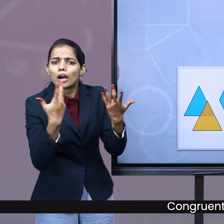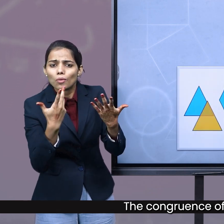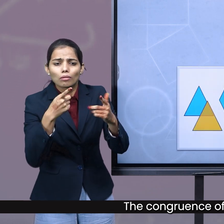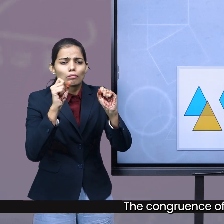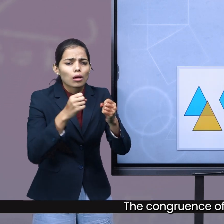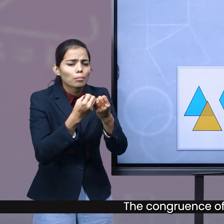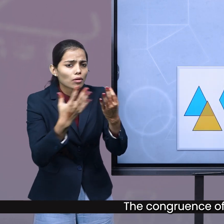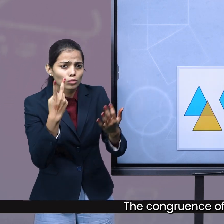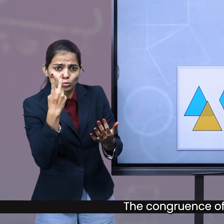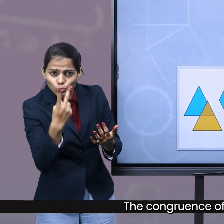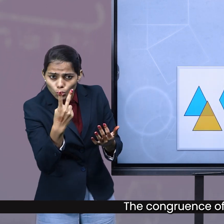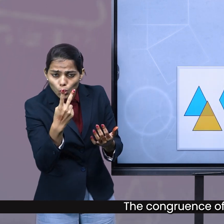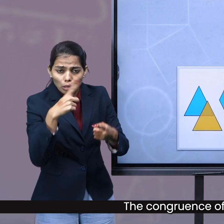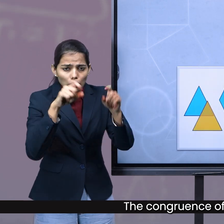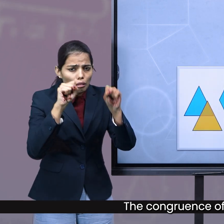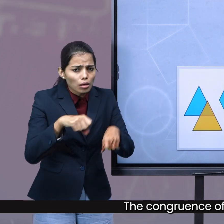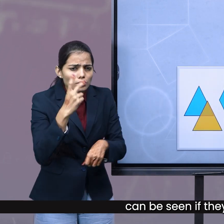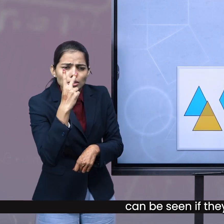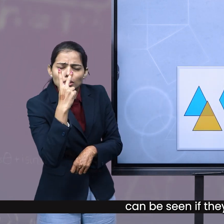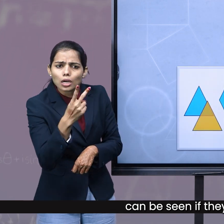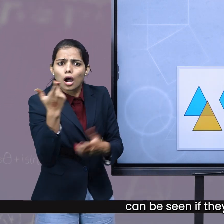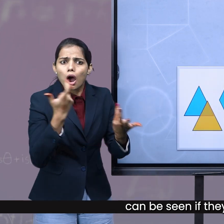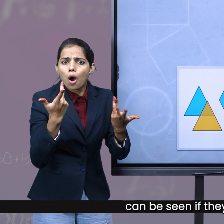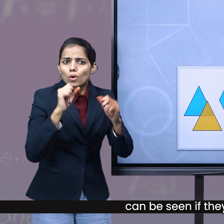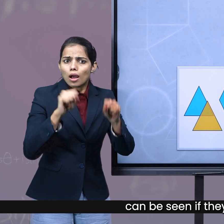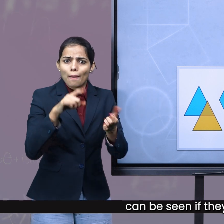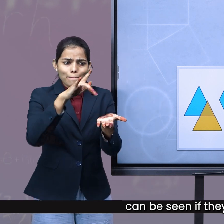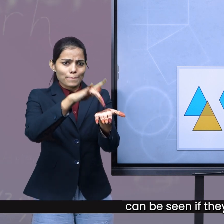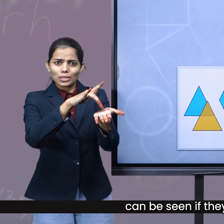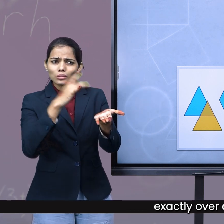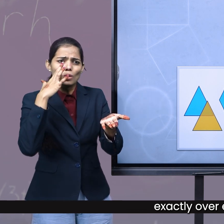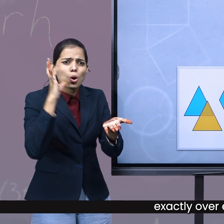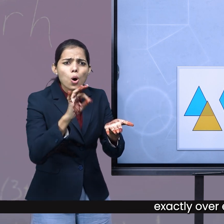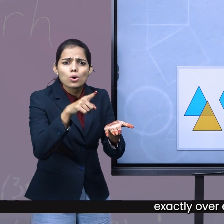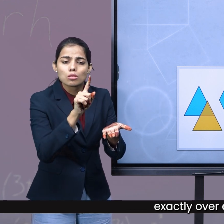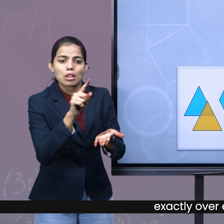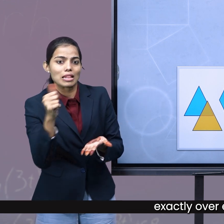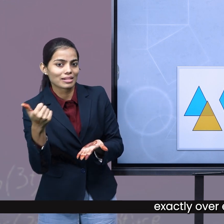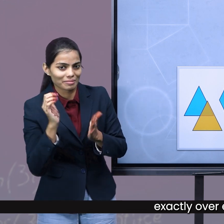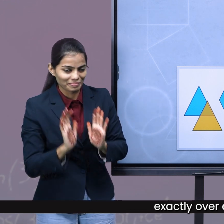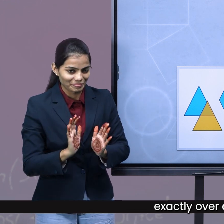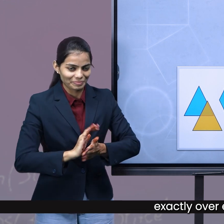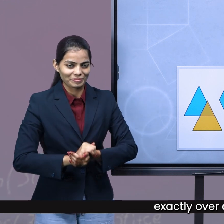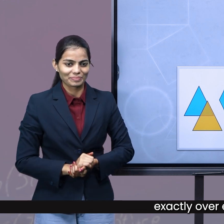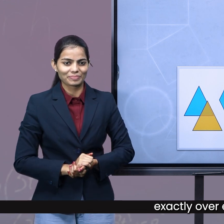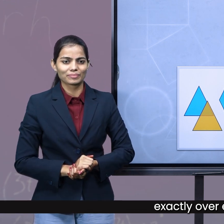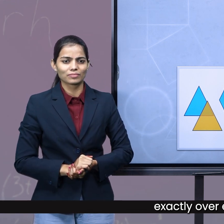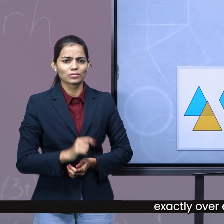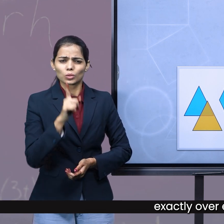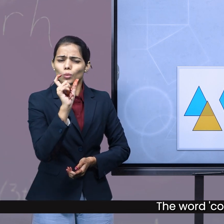The congruence of any two figures can be seen if they can be placed exactly over each other. The